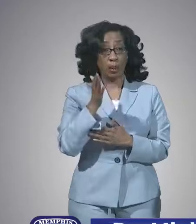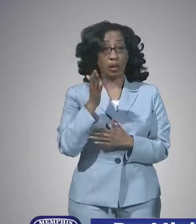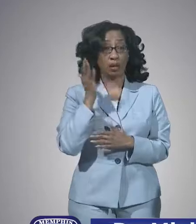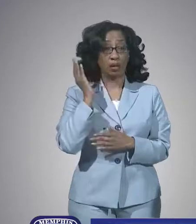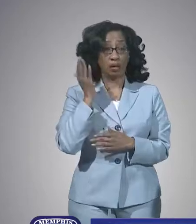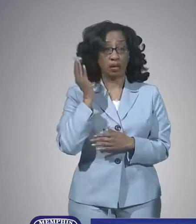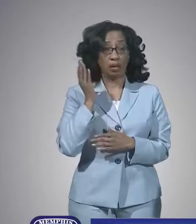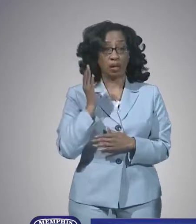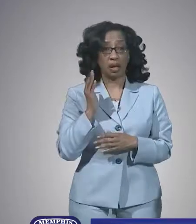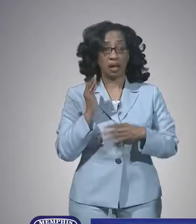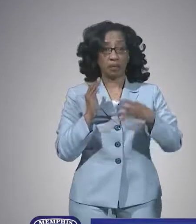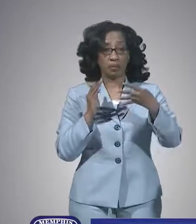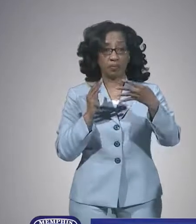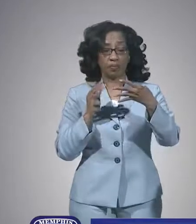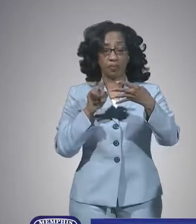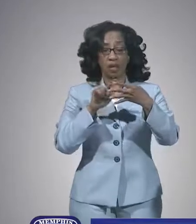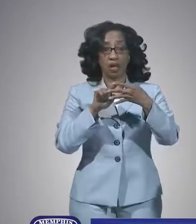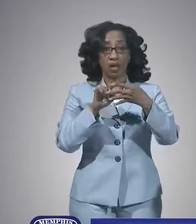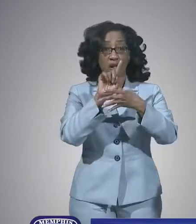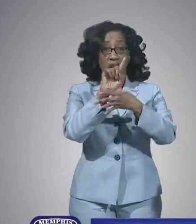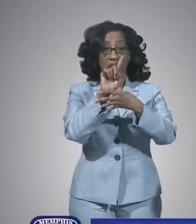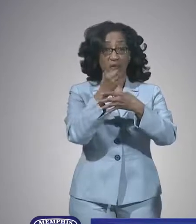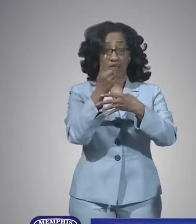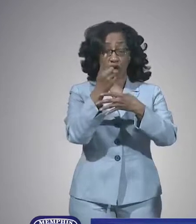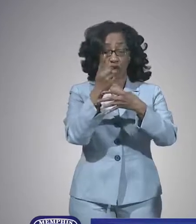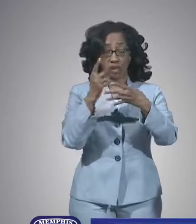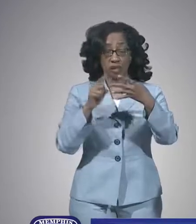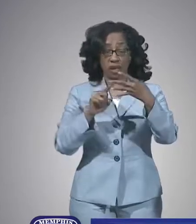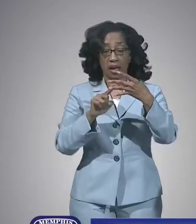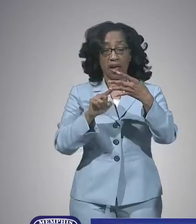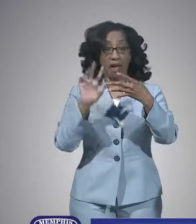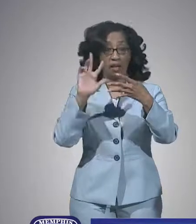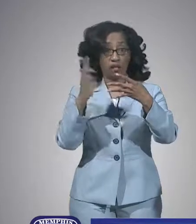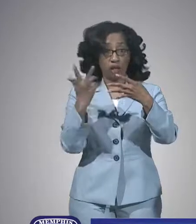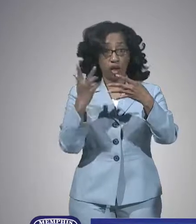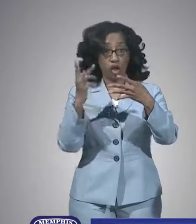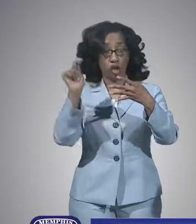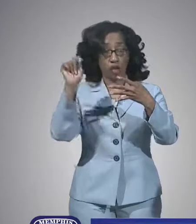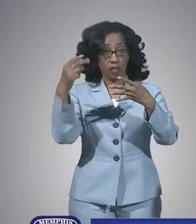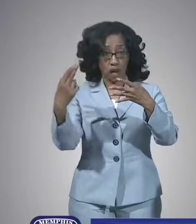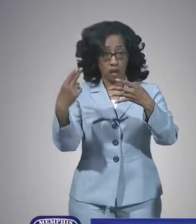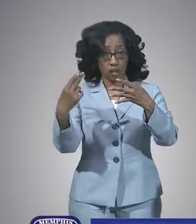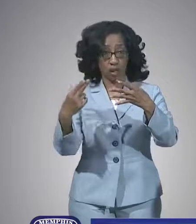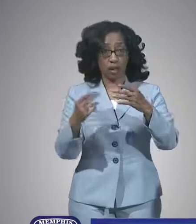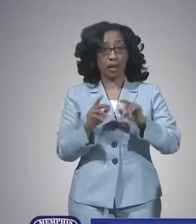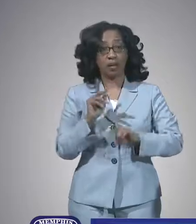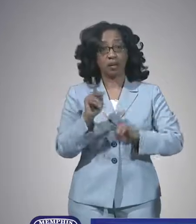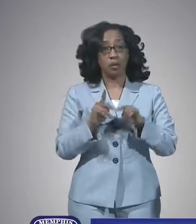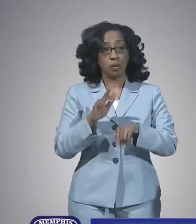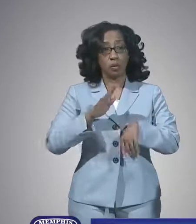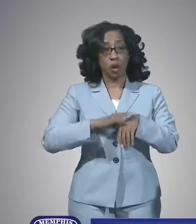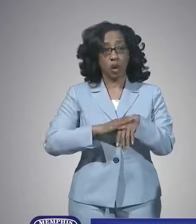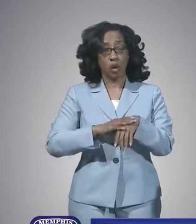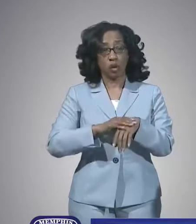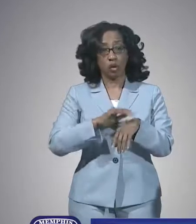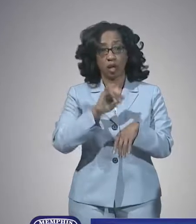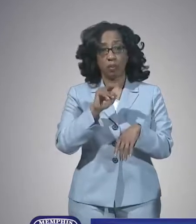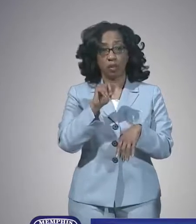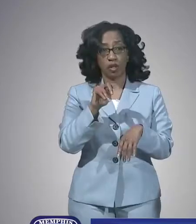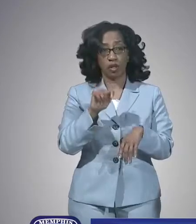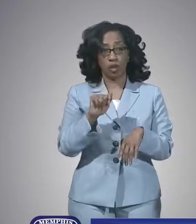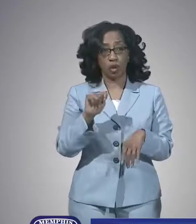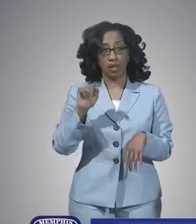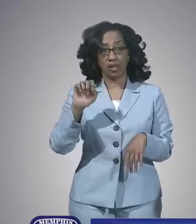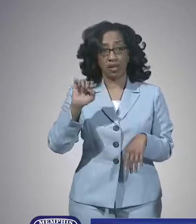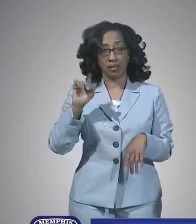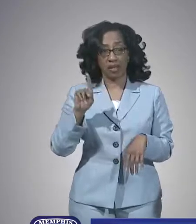every first and third Thursday. And then for the folks who are on the Joint COVID Task Force calls, we